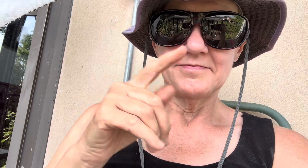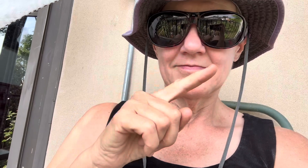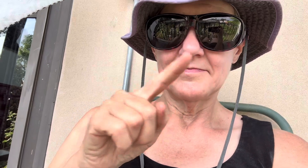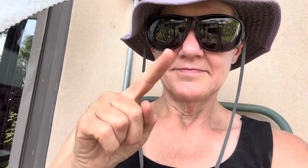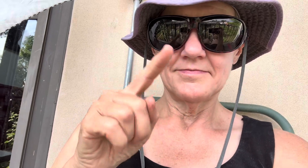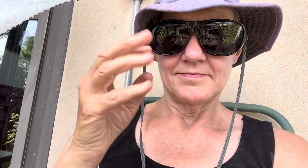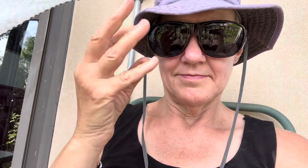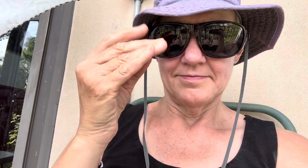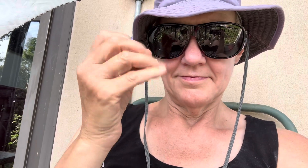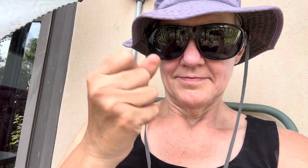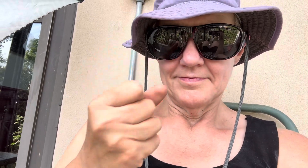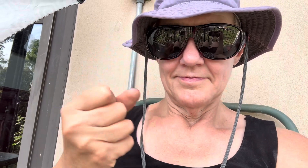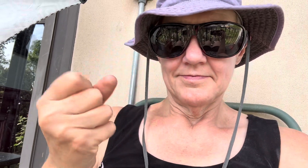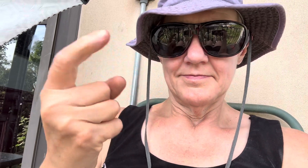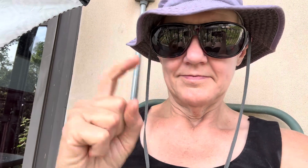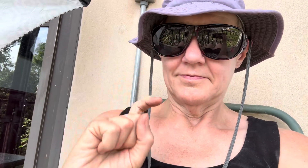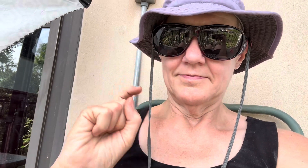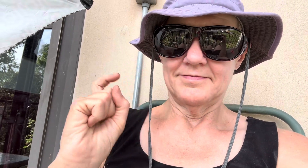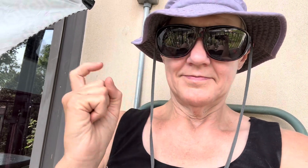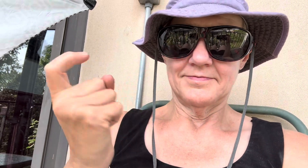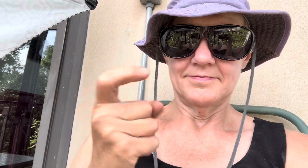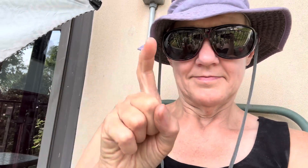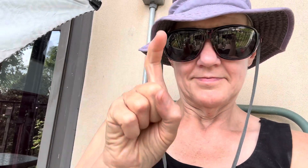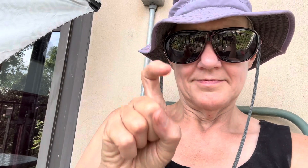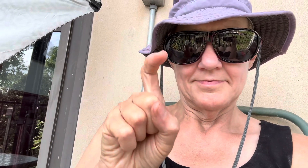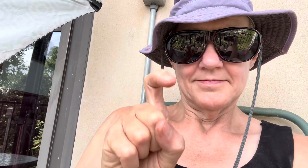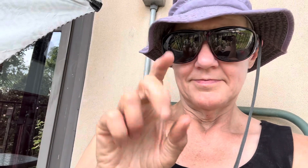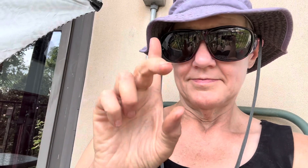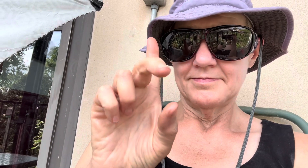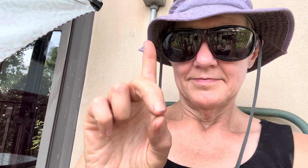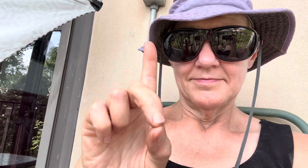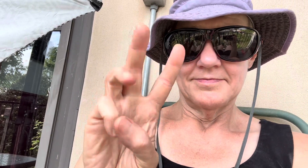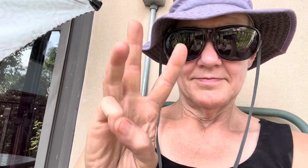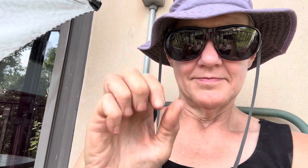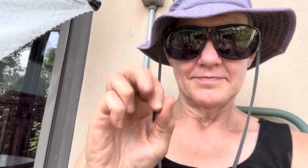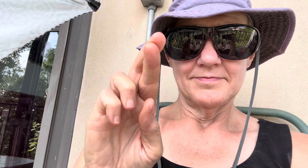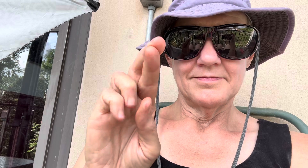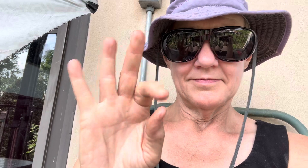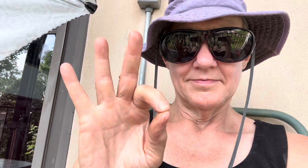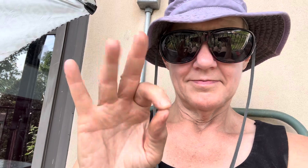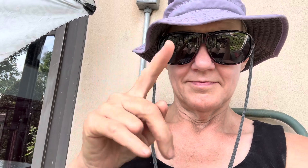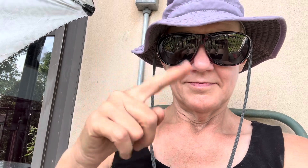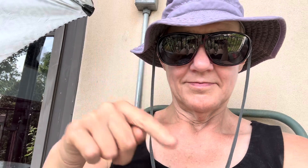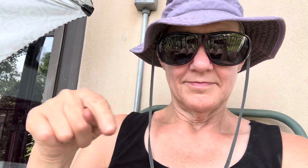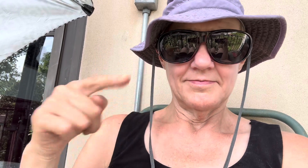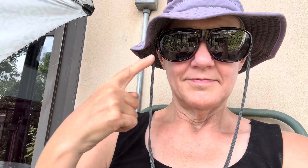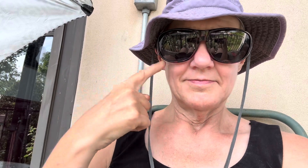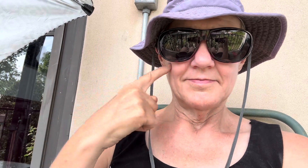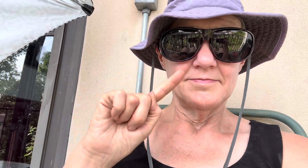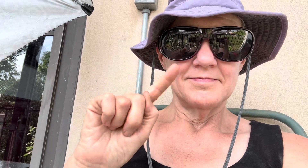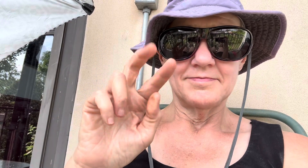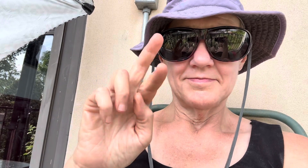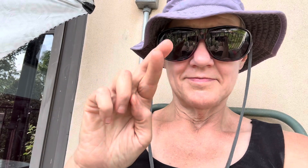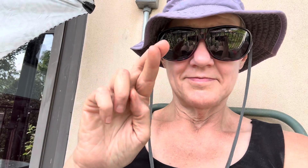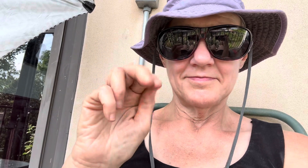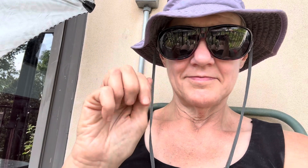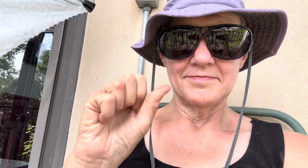I don't mind sharing with the birds that I really am thinking next year to switching to some dwarf varieties for